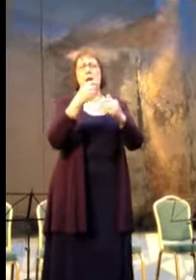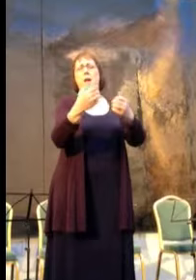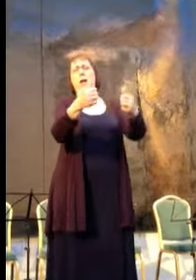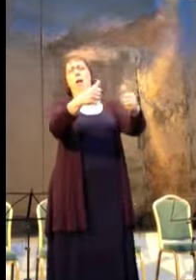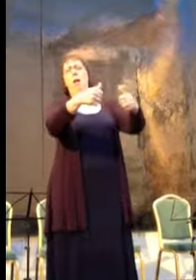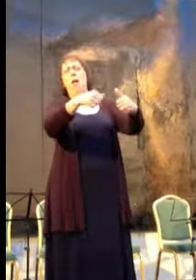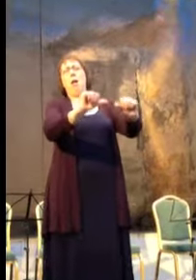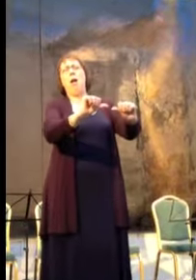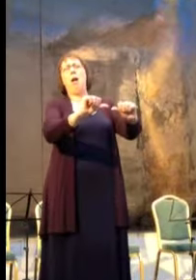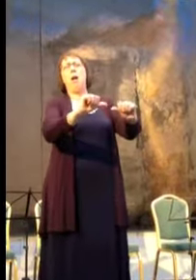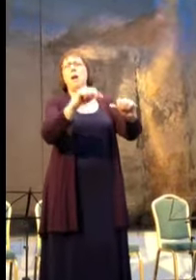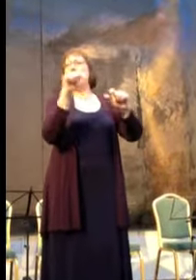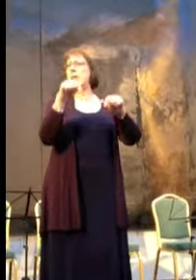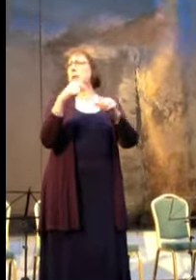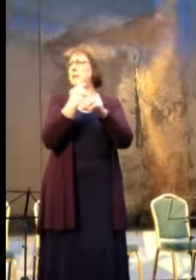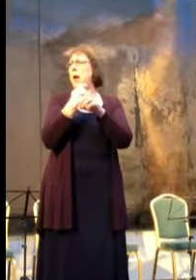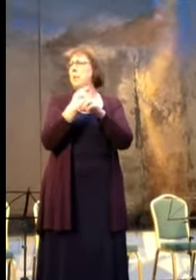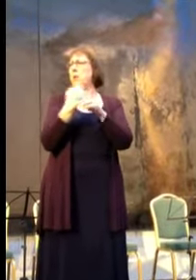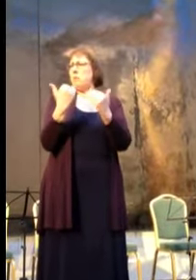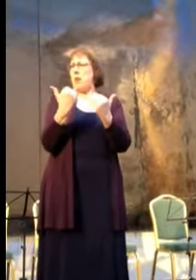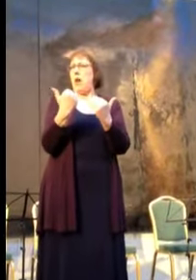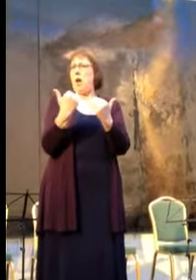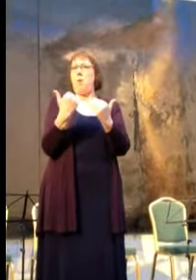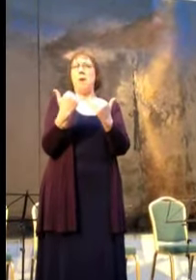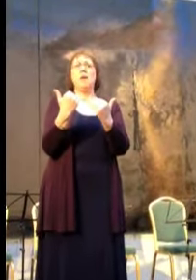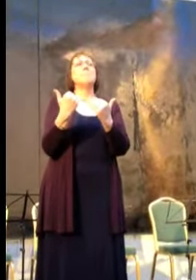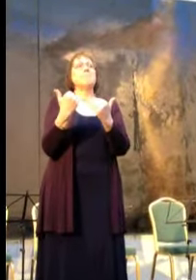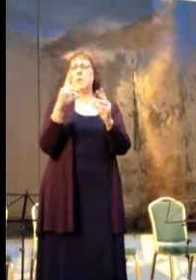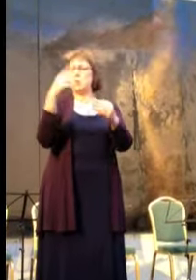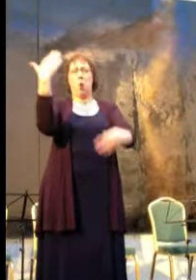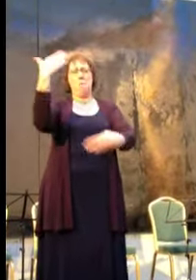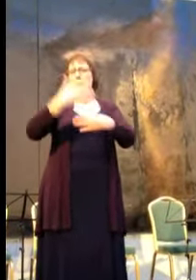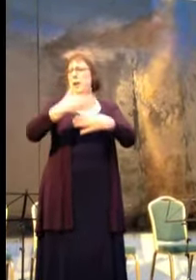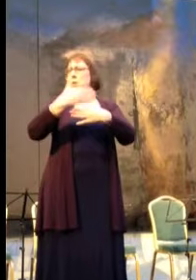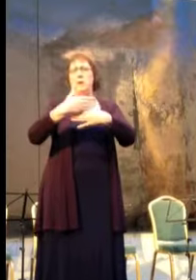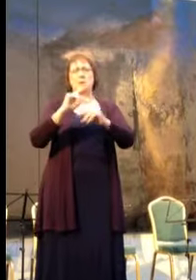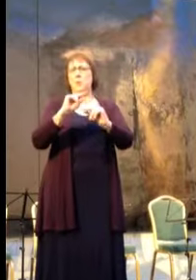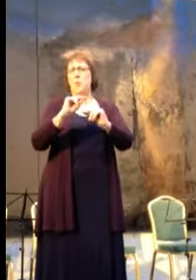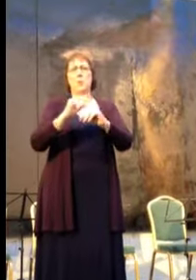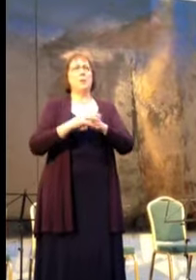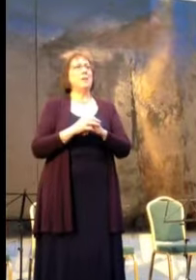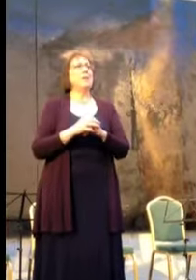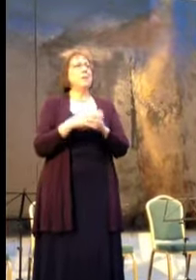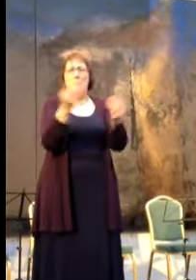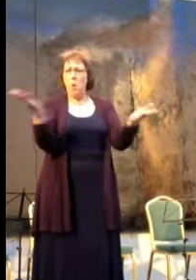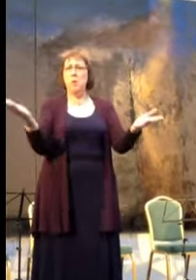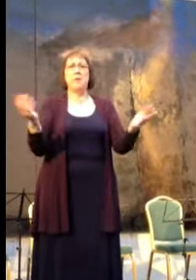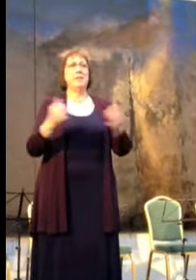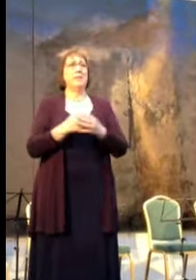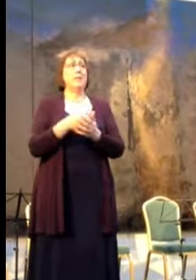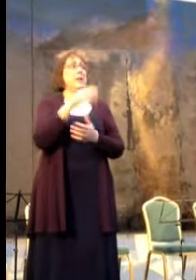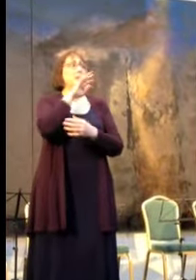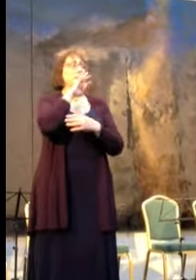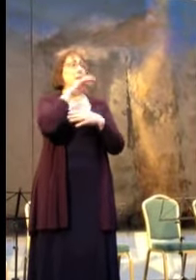on this time, in this century, that there will be no barriers of difference. It's an opportunity, St. Patrick's